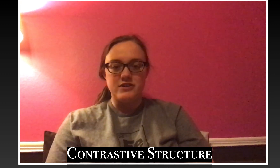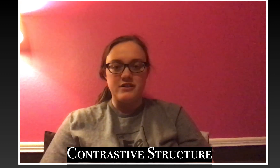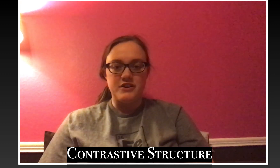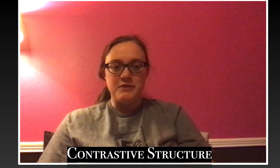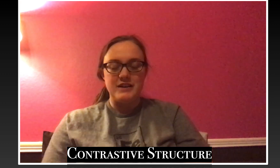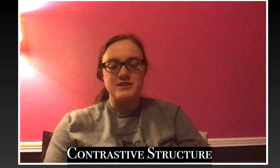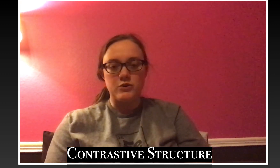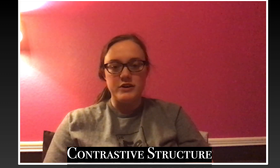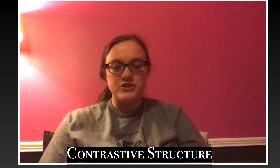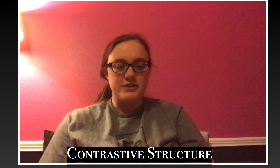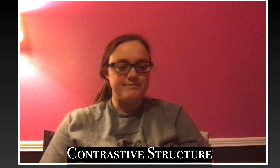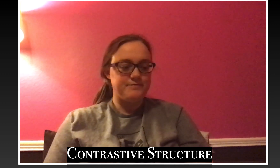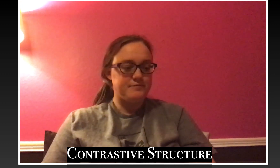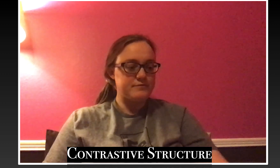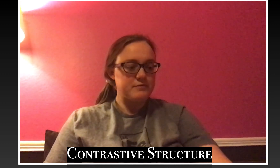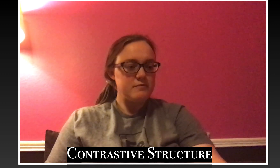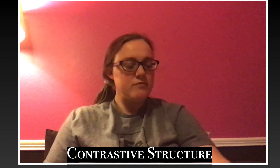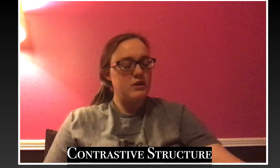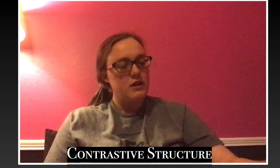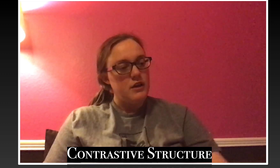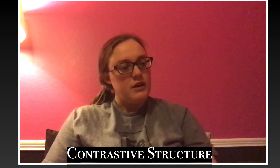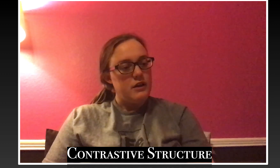you ask the question.